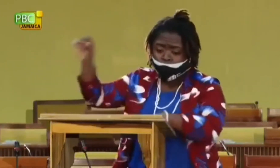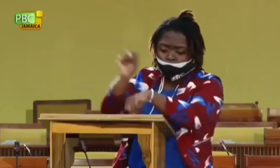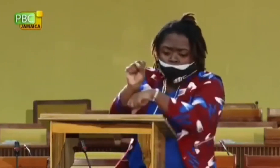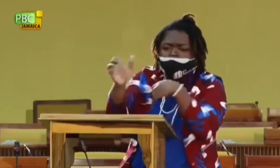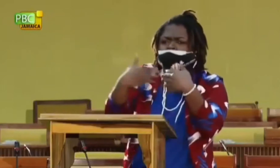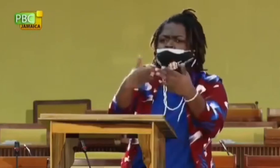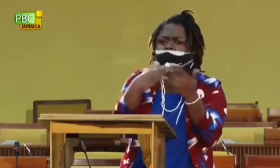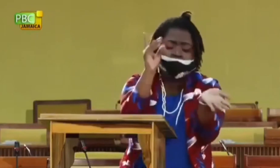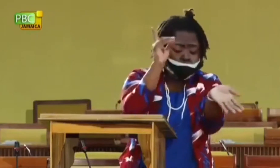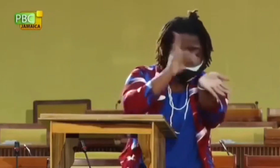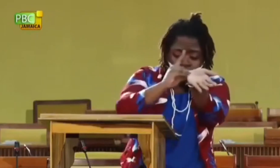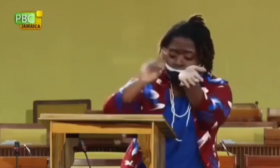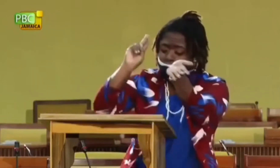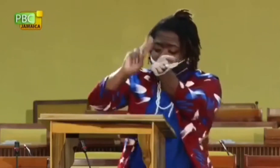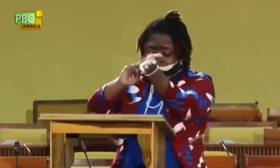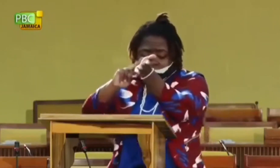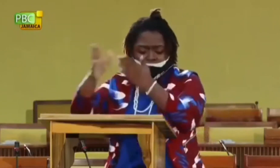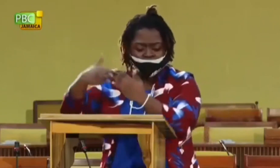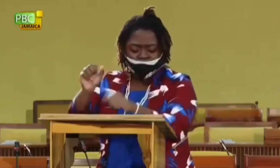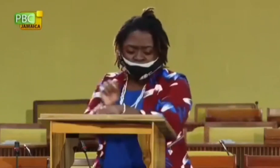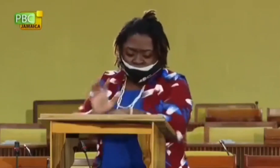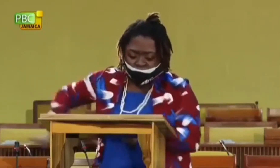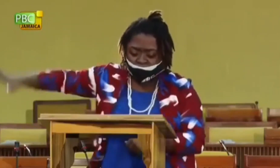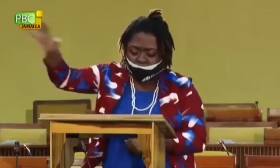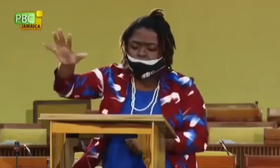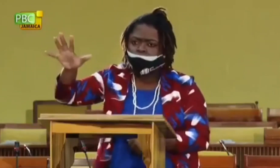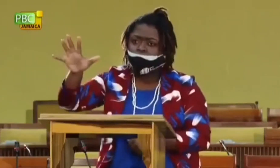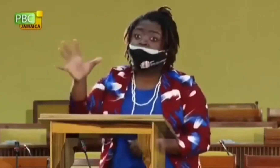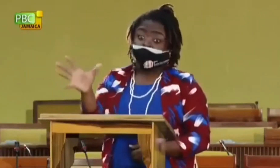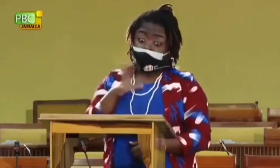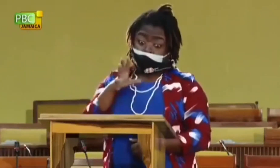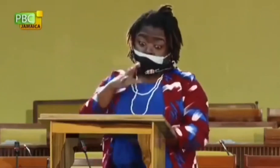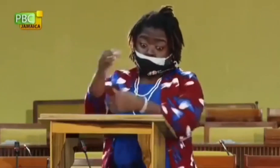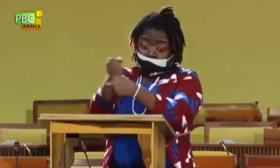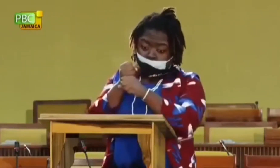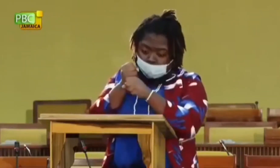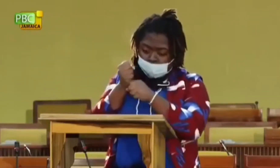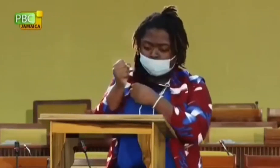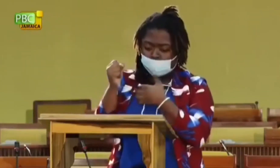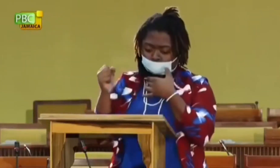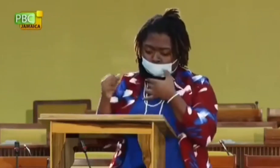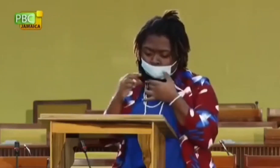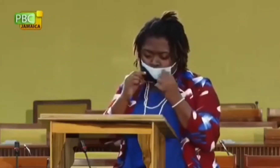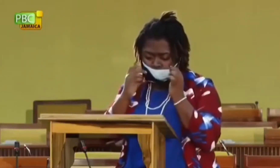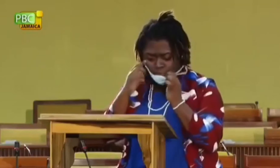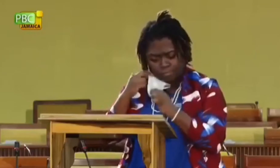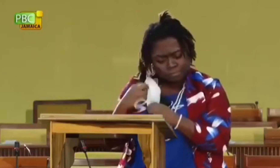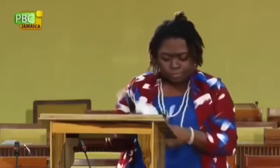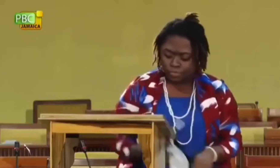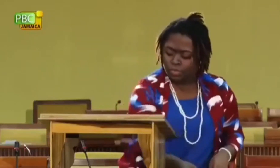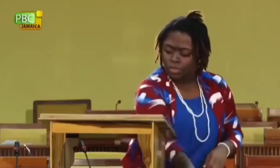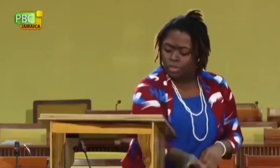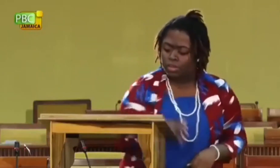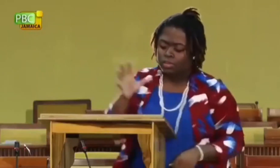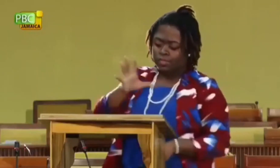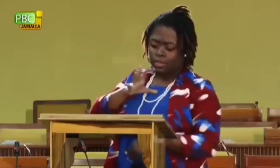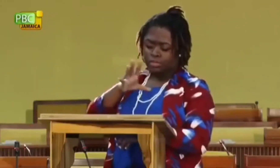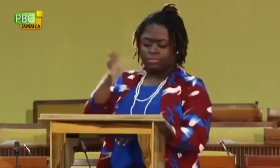essential and public service workers should receive formal training and experience with